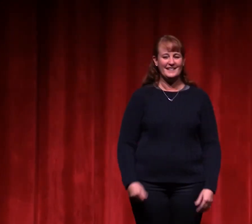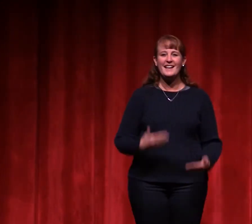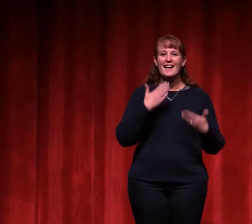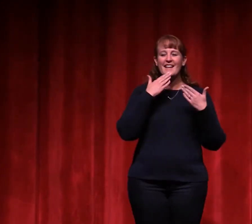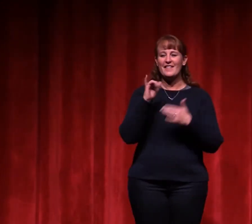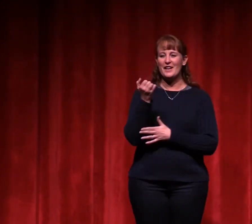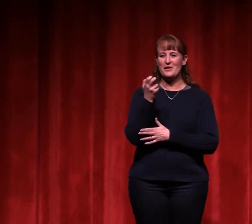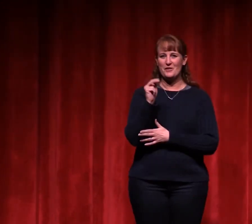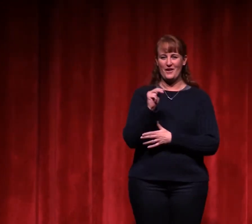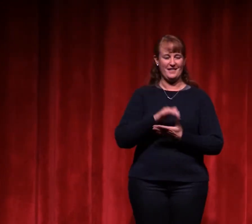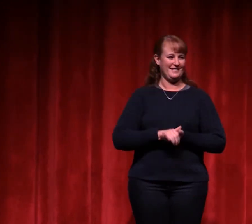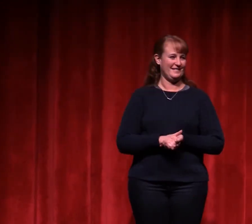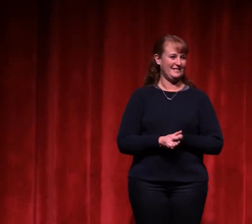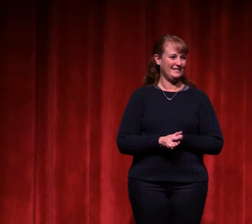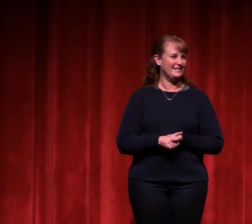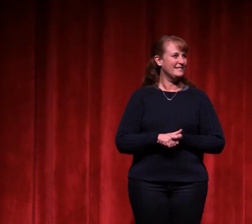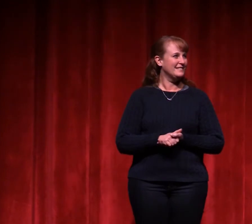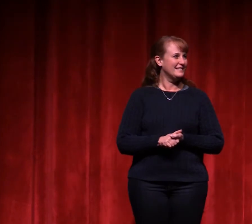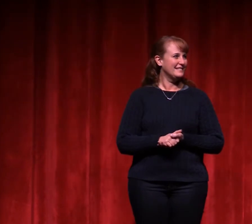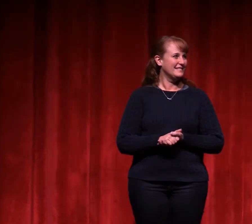Thank you, John.